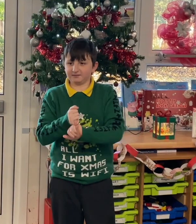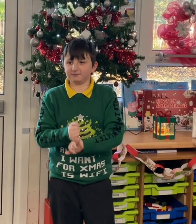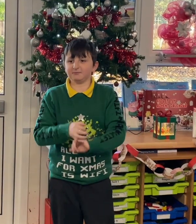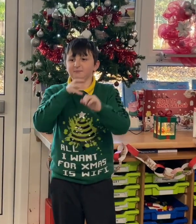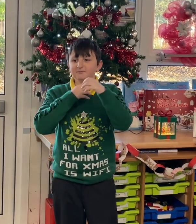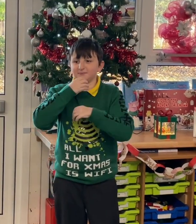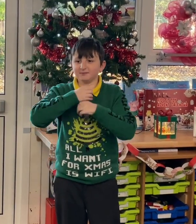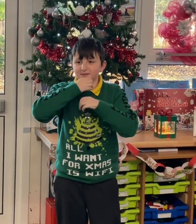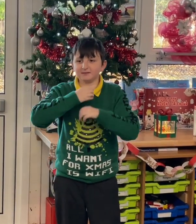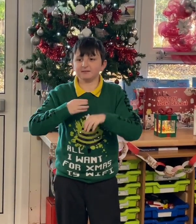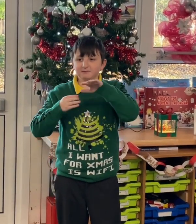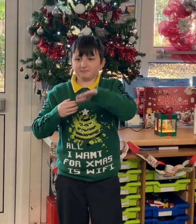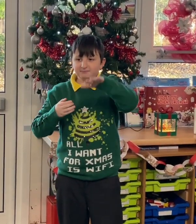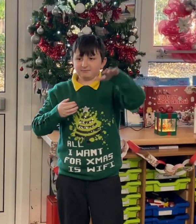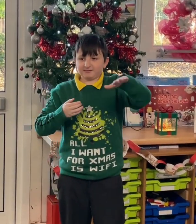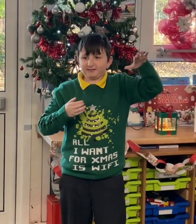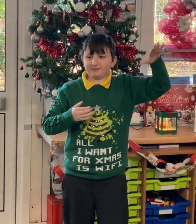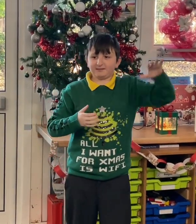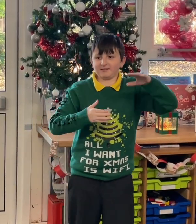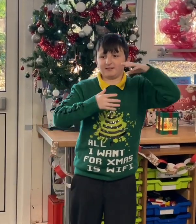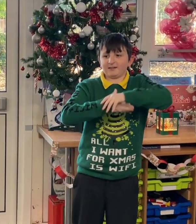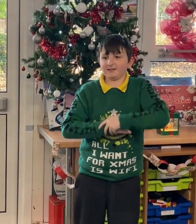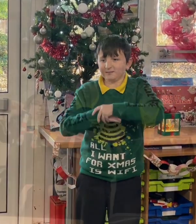Santa who makes every kid his bed.